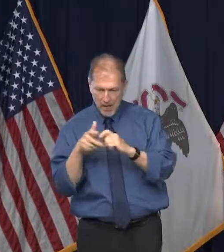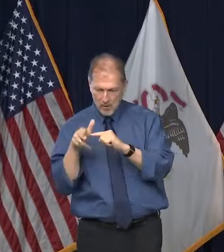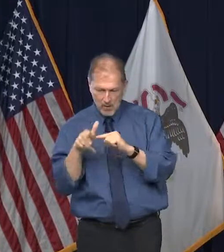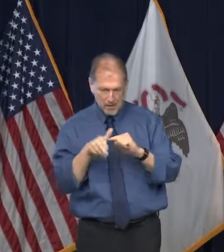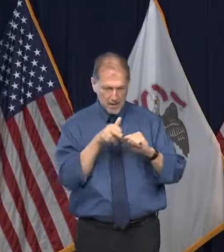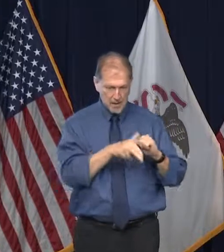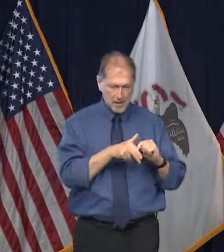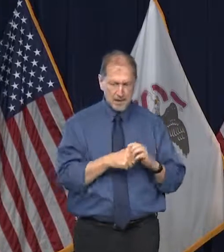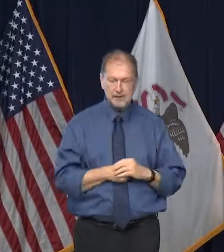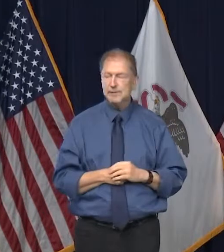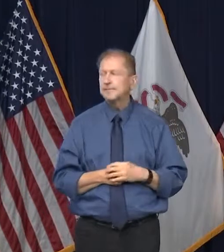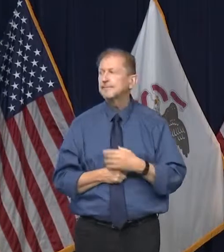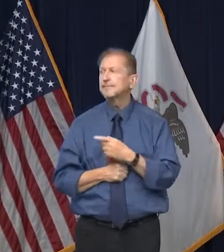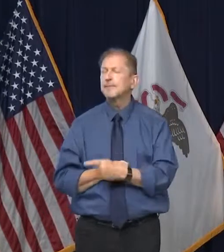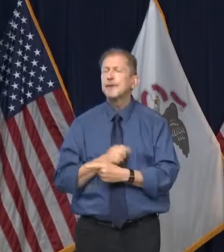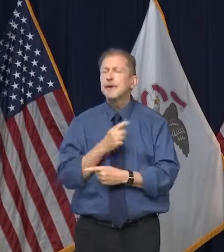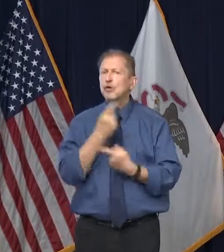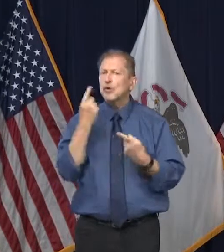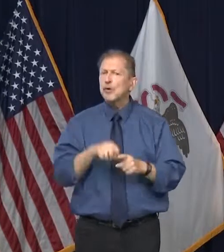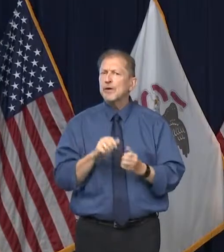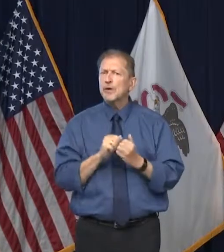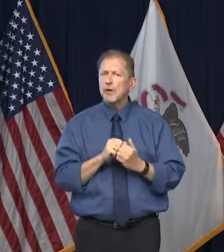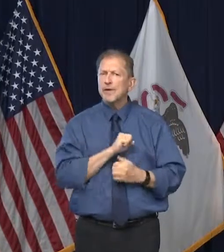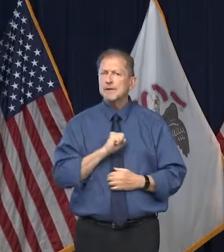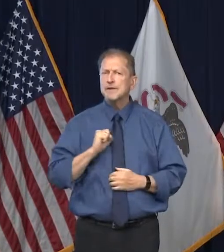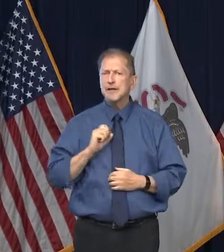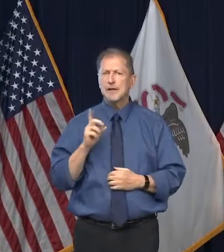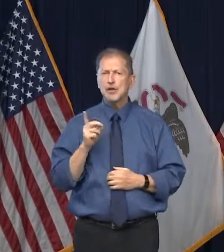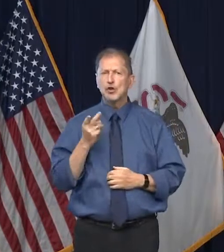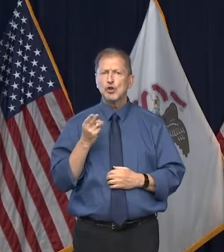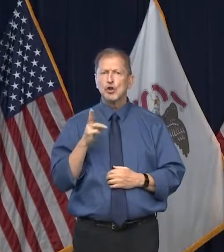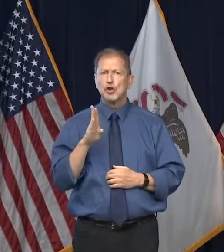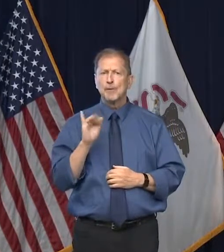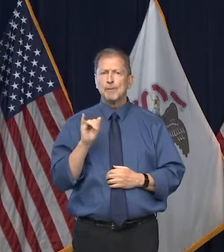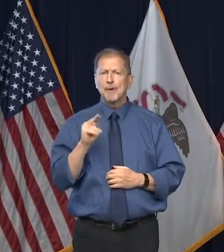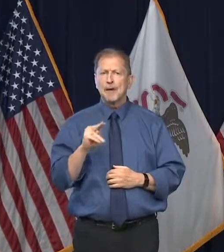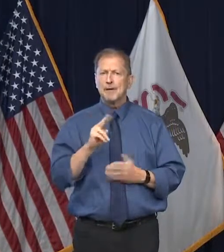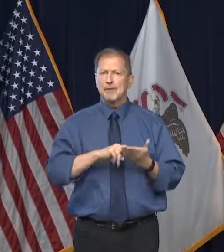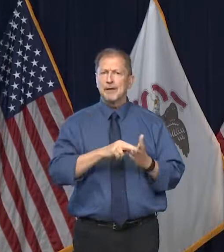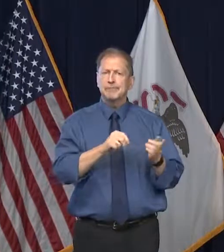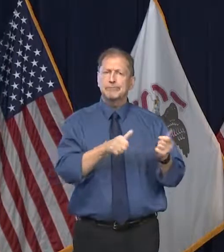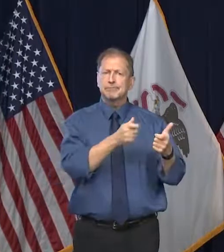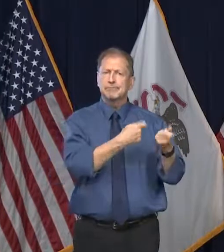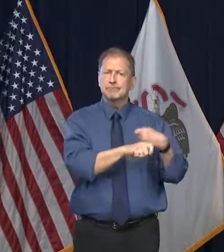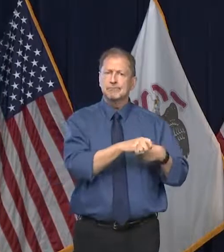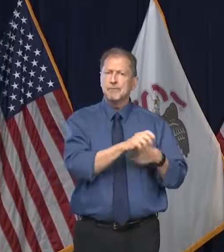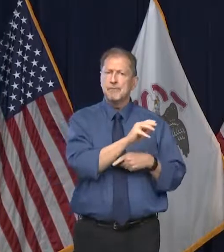follow-up question. To be clear, you agree with Senator Durbin that we need new leadership at the party? Yes.